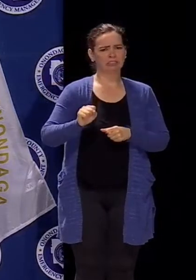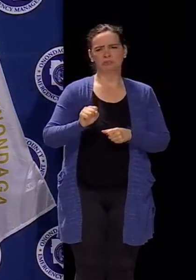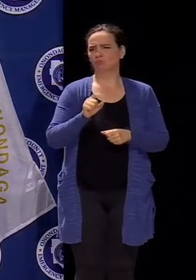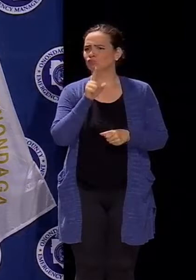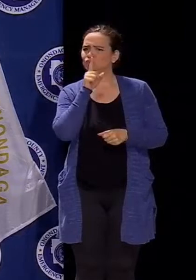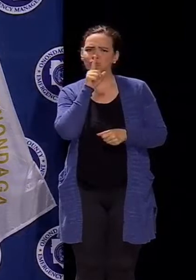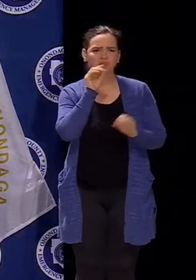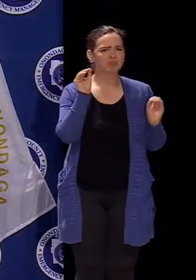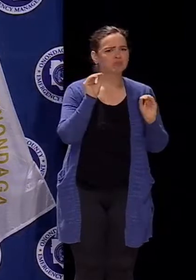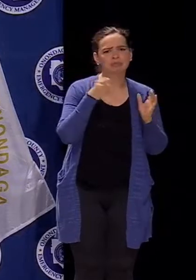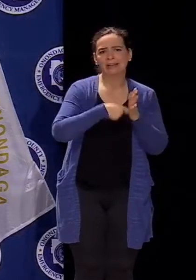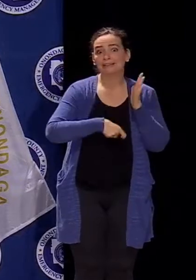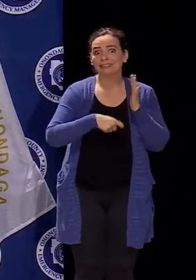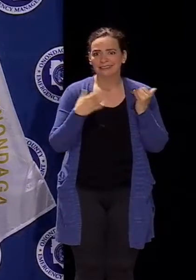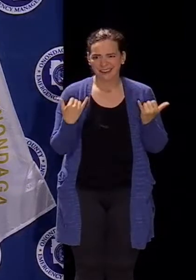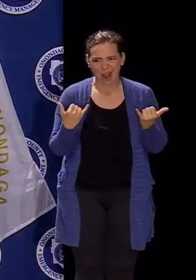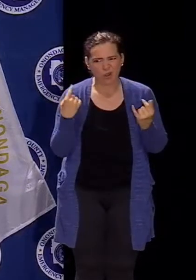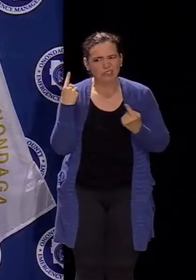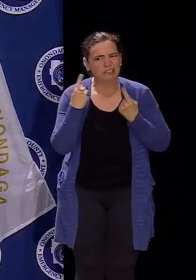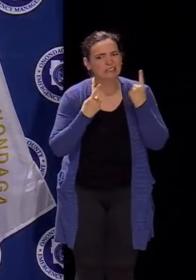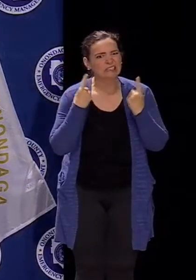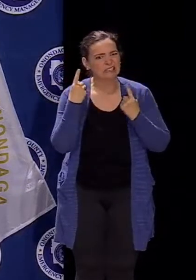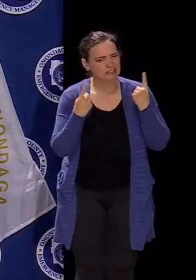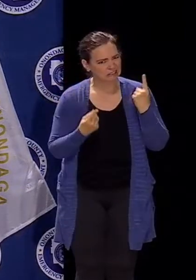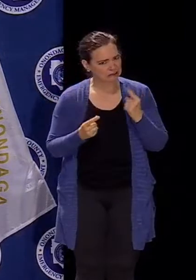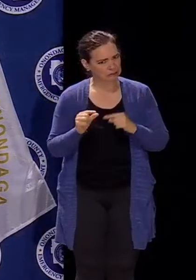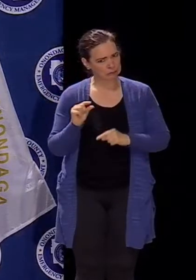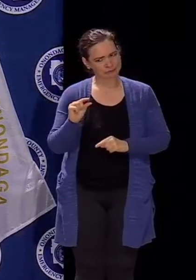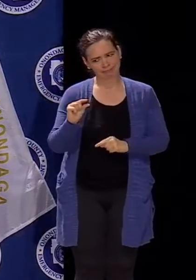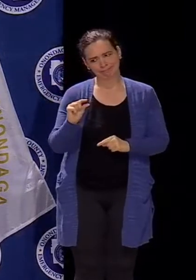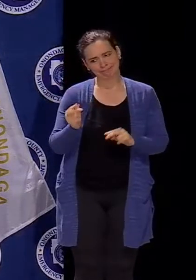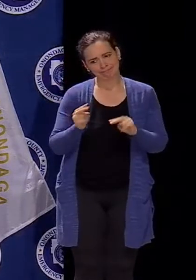talking about cuts or the federal government coming in to help you.